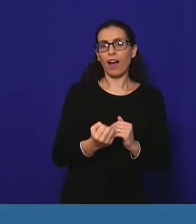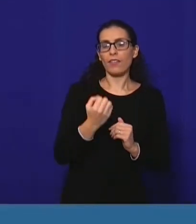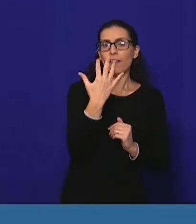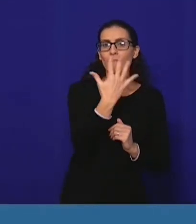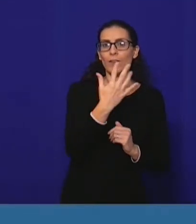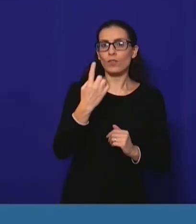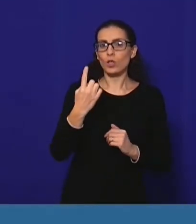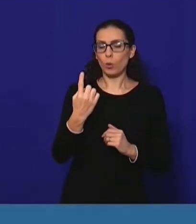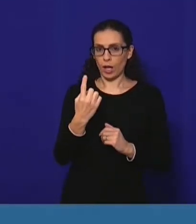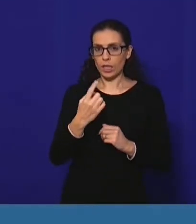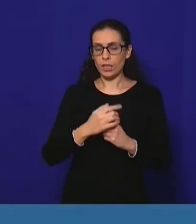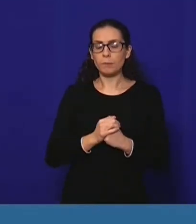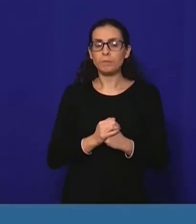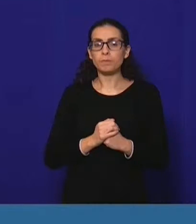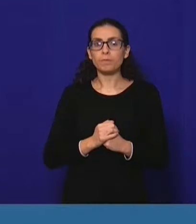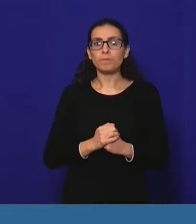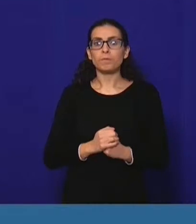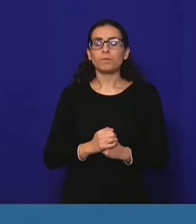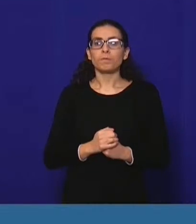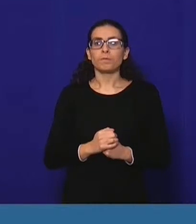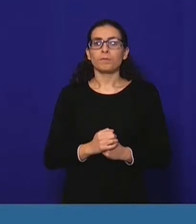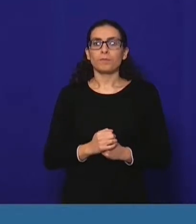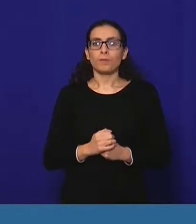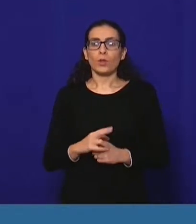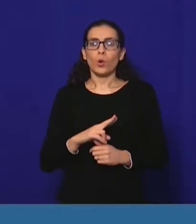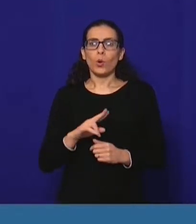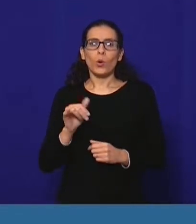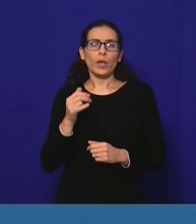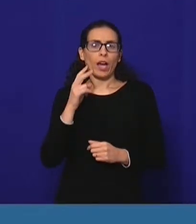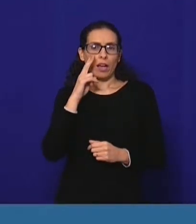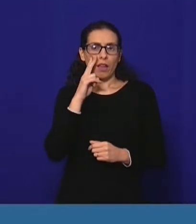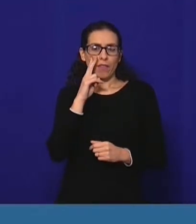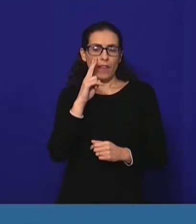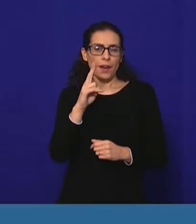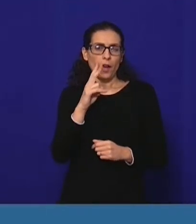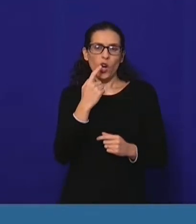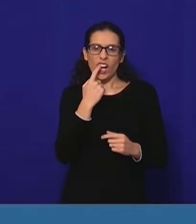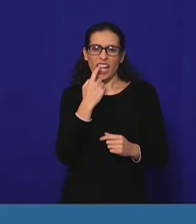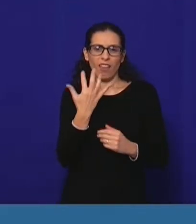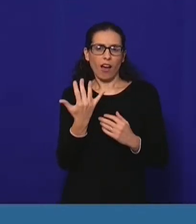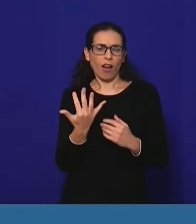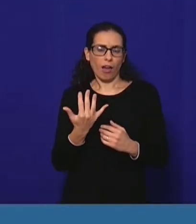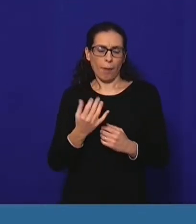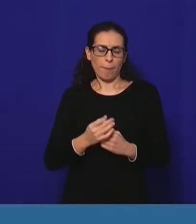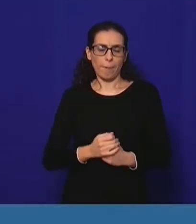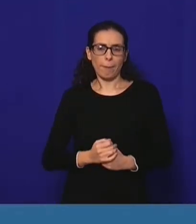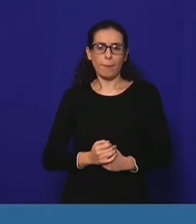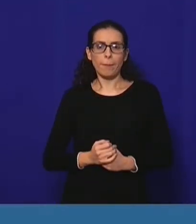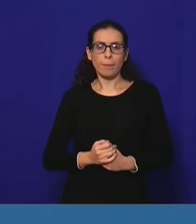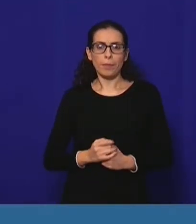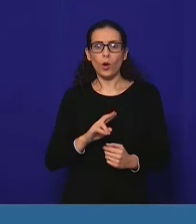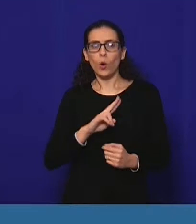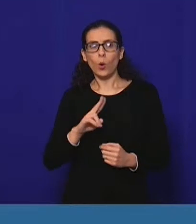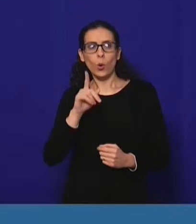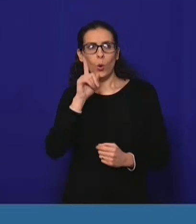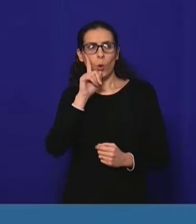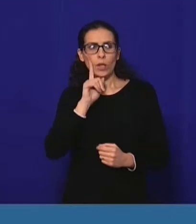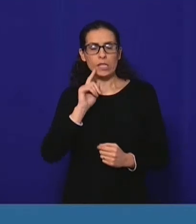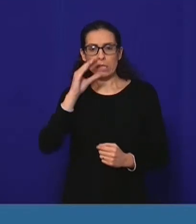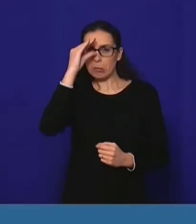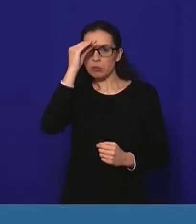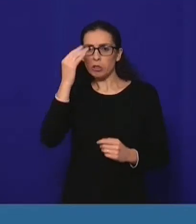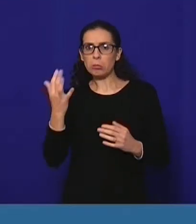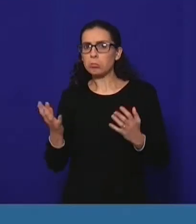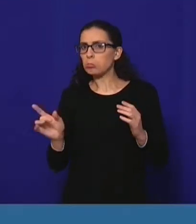dak it-total ta' każijiet. U jekk inħarsu lejn l-etajiet U l-ġender tal-każijiet li kellna